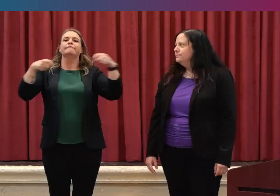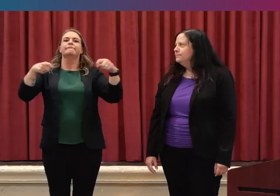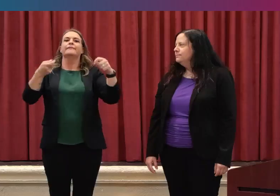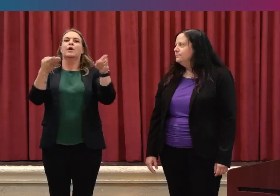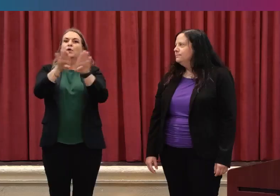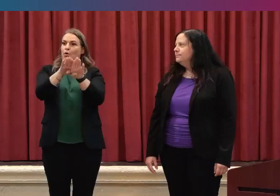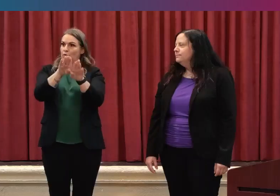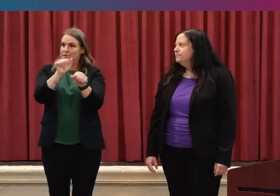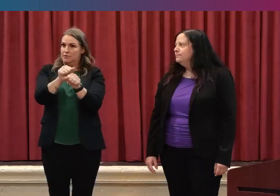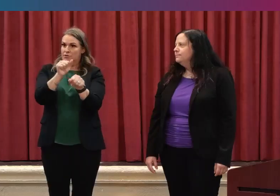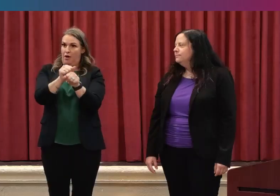assignment.